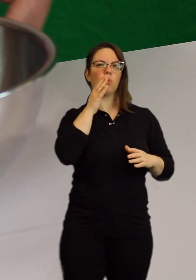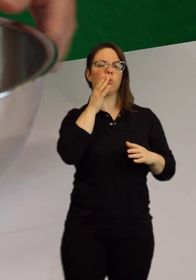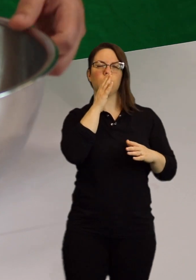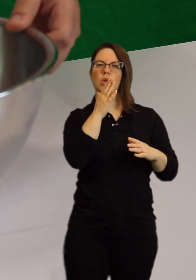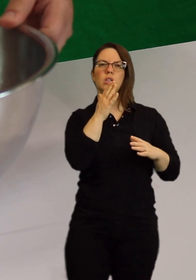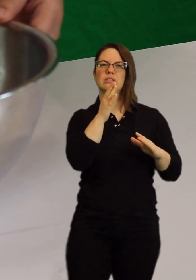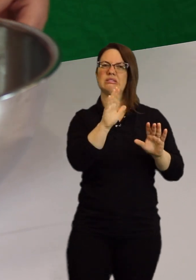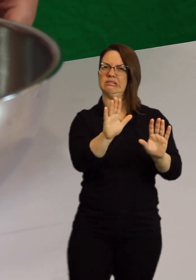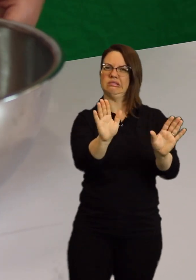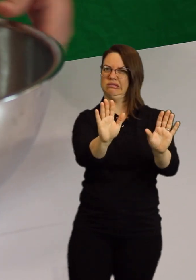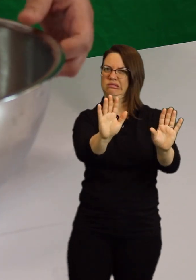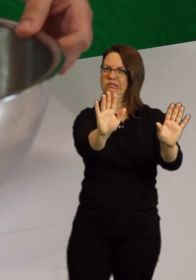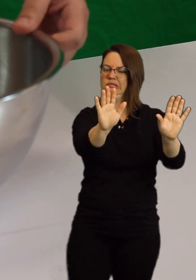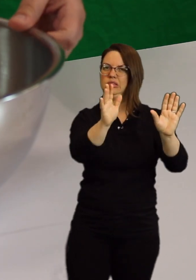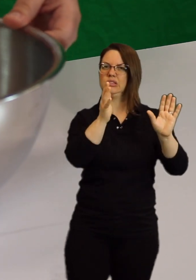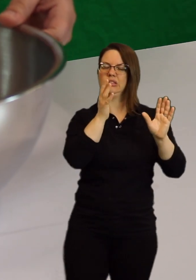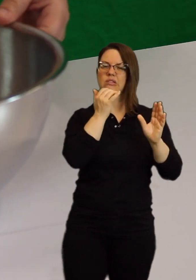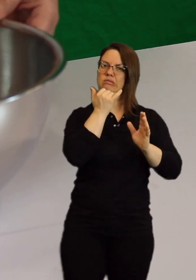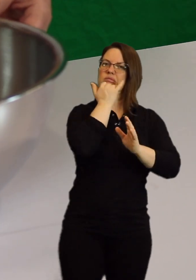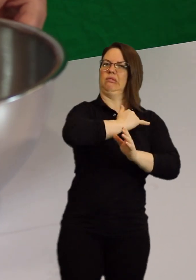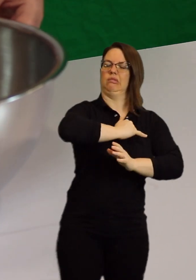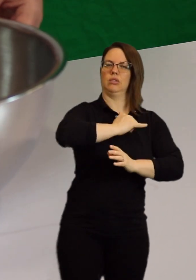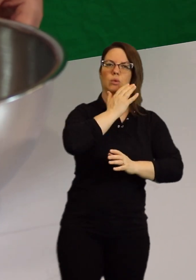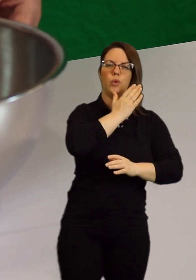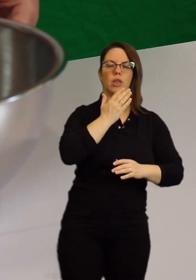going to help make it fluffy.